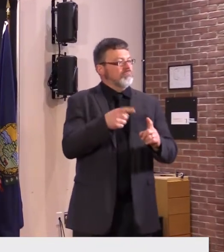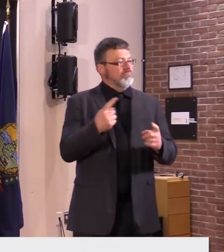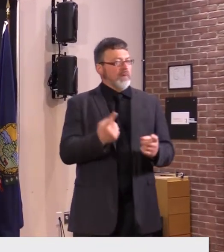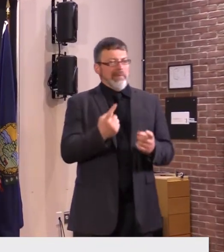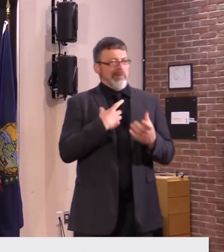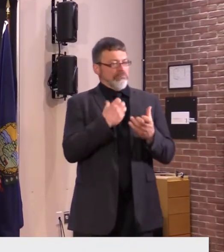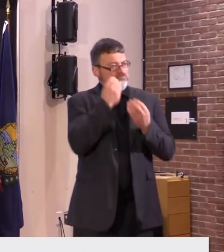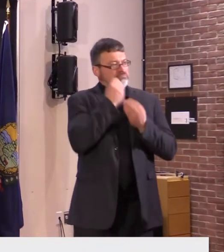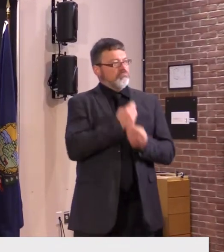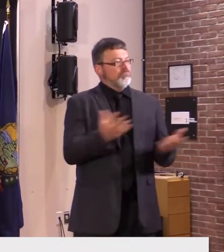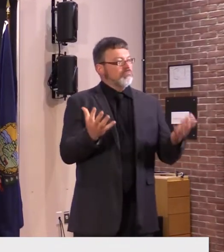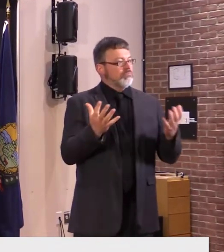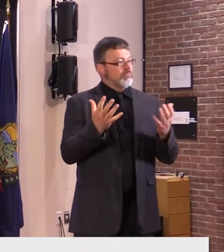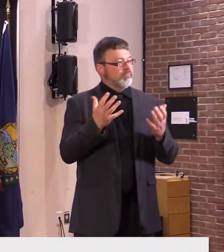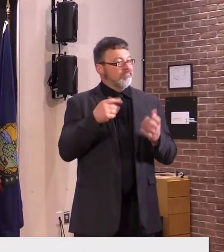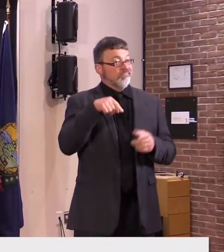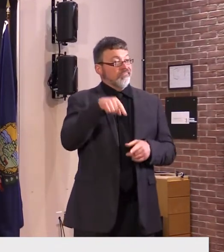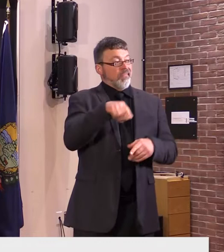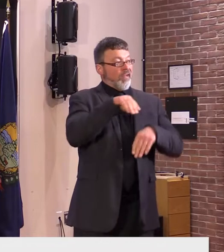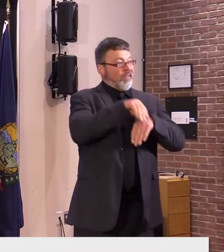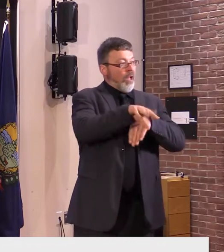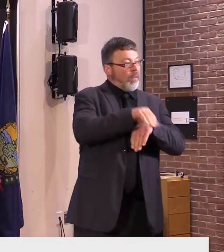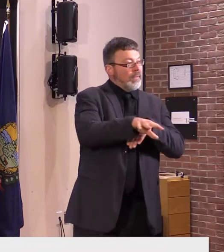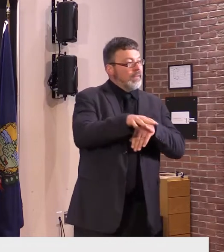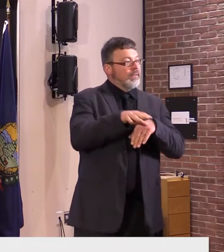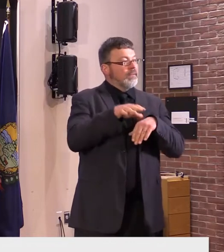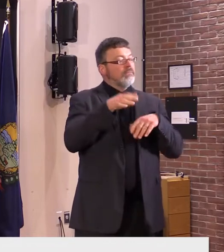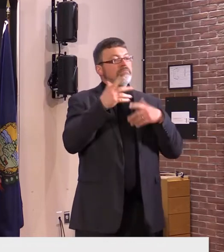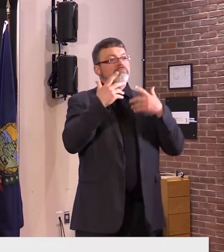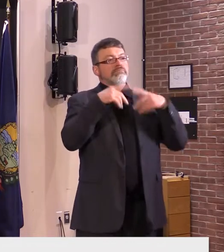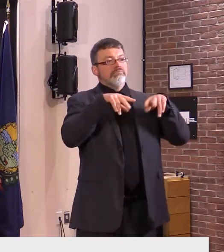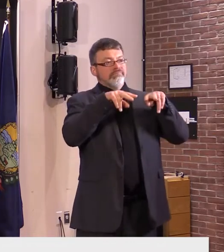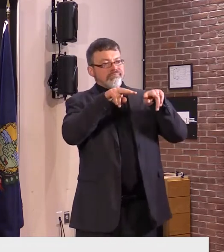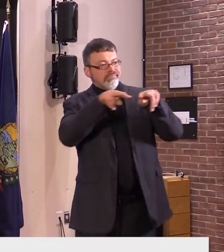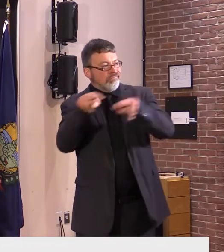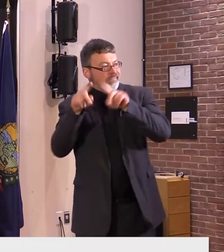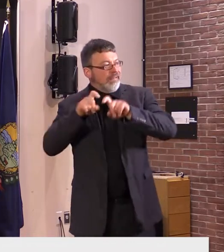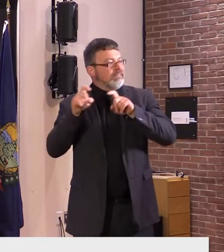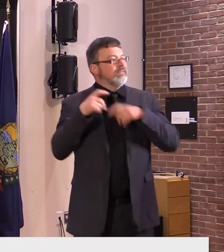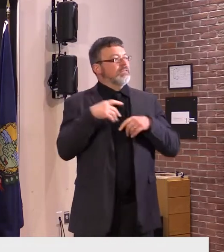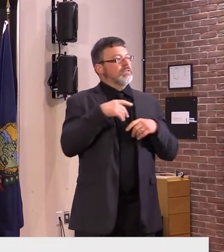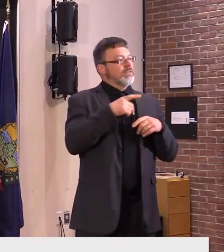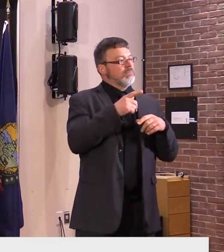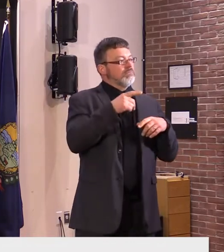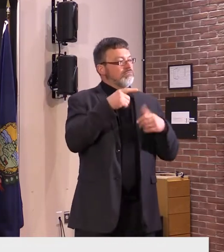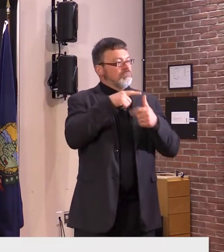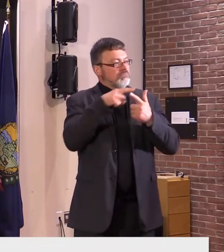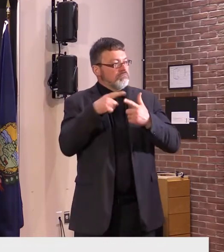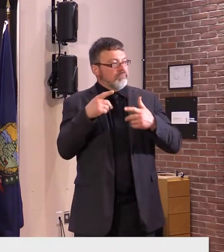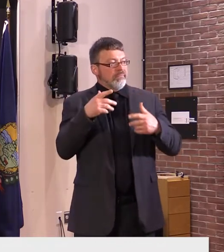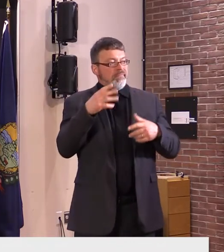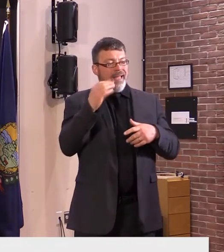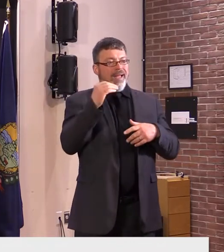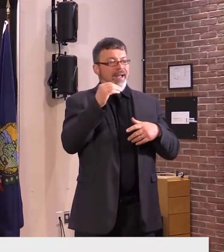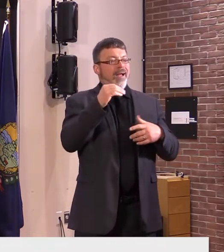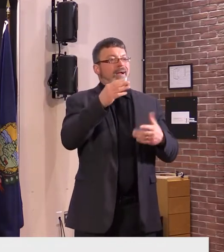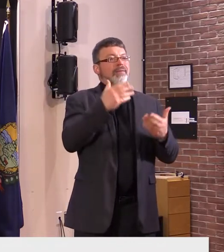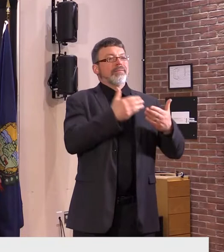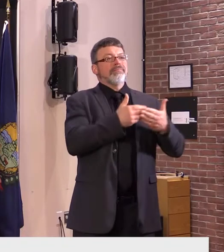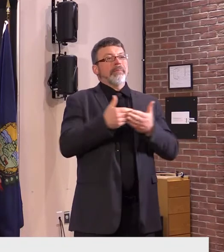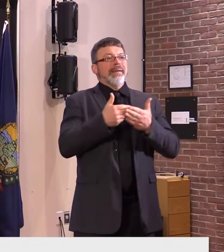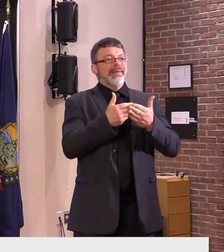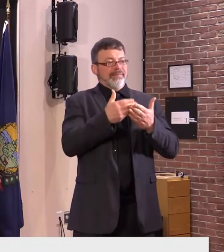therapeutics, surveillance report, testing, and infant formula, I want to